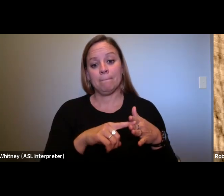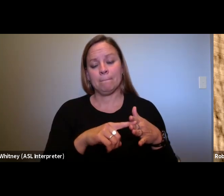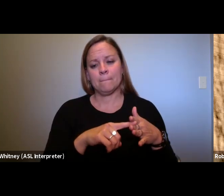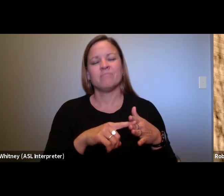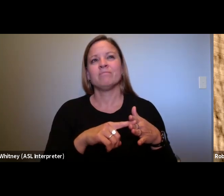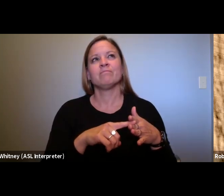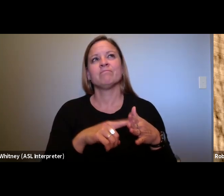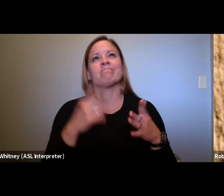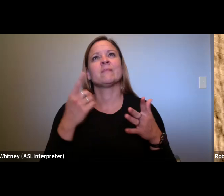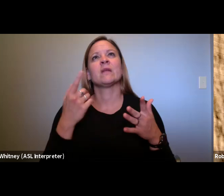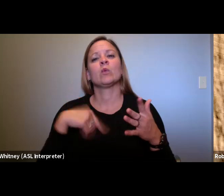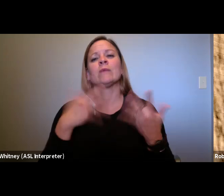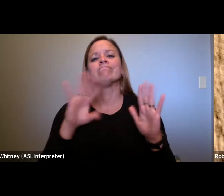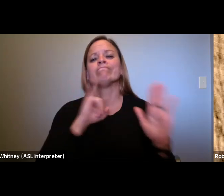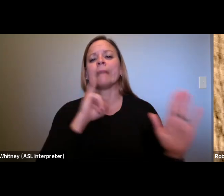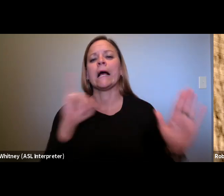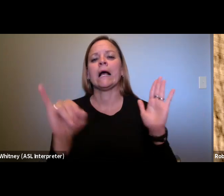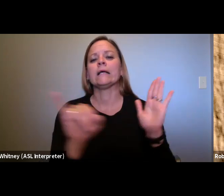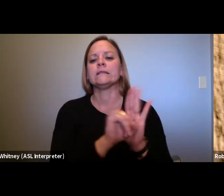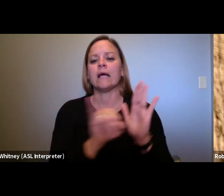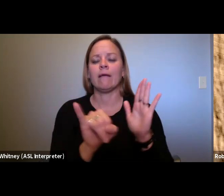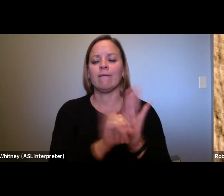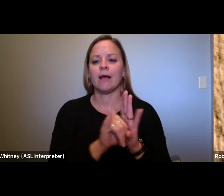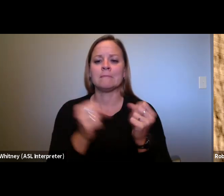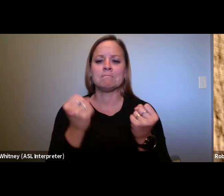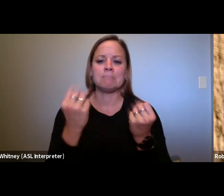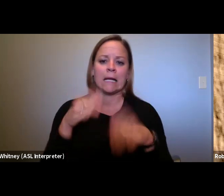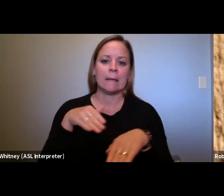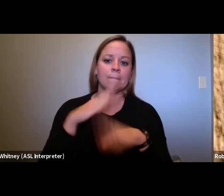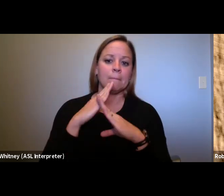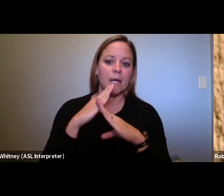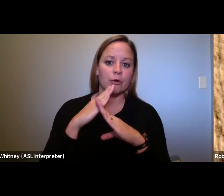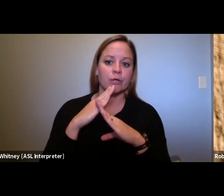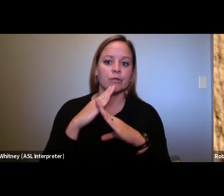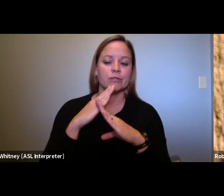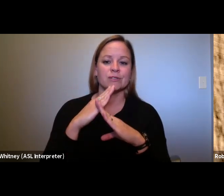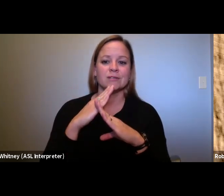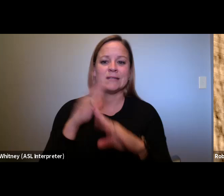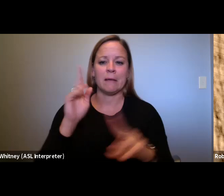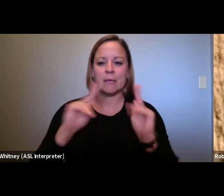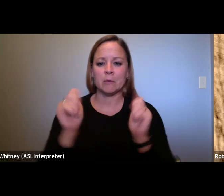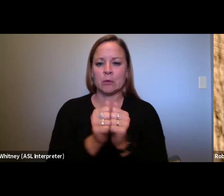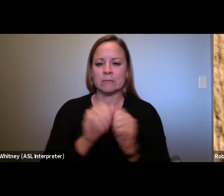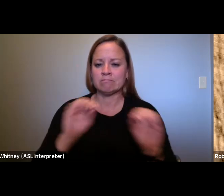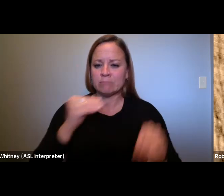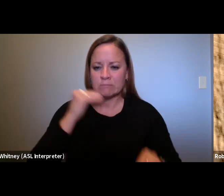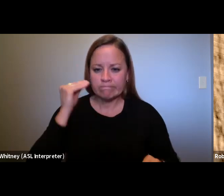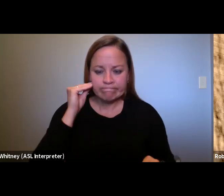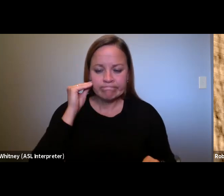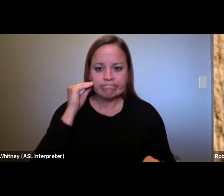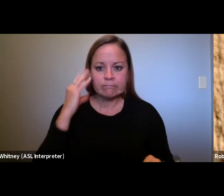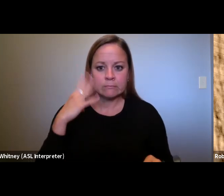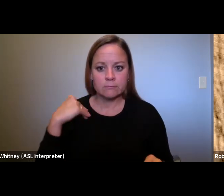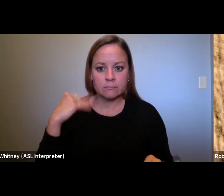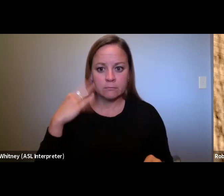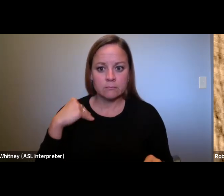already identified a lot of the barriers that unhoused folks experience,